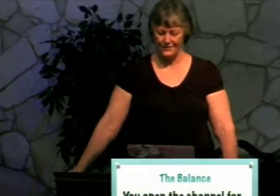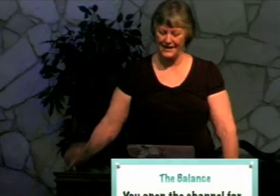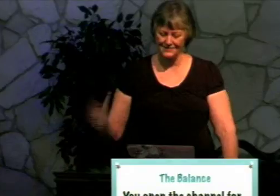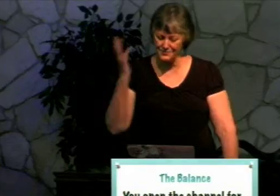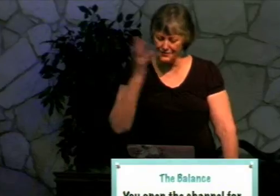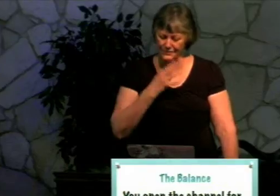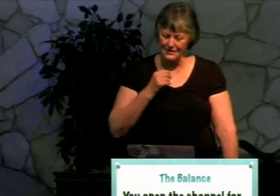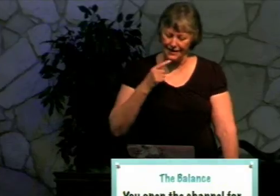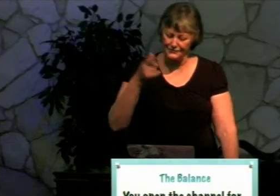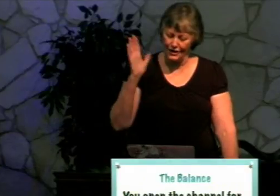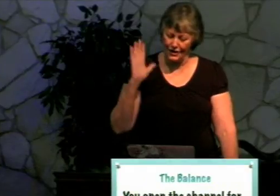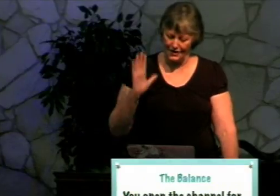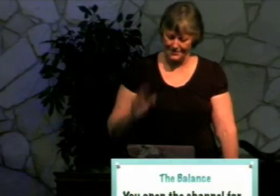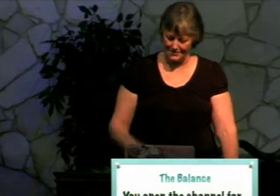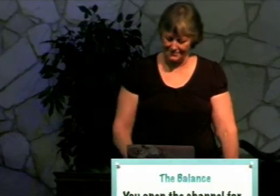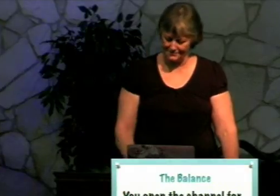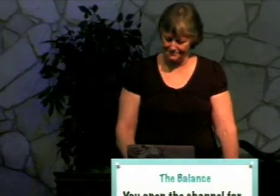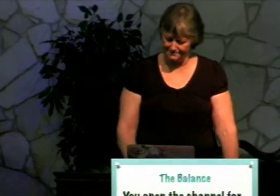That's the beauty of God.